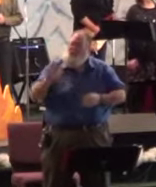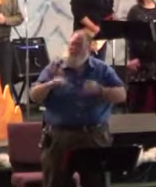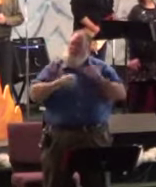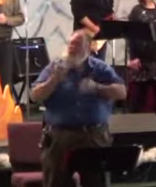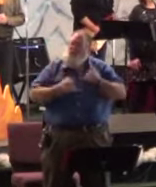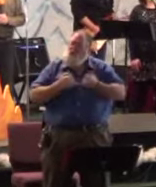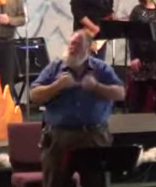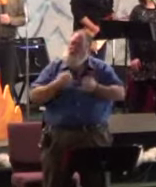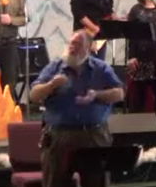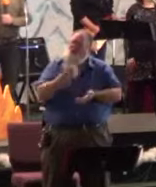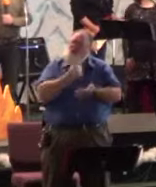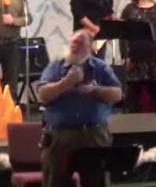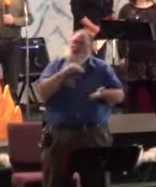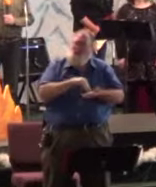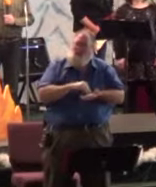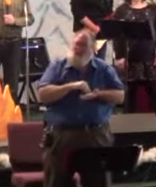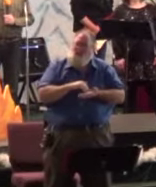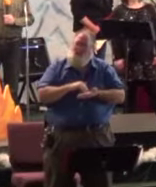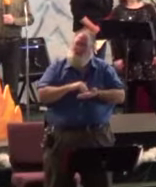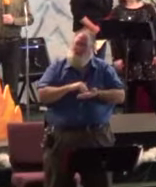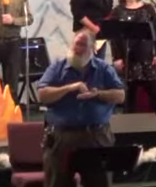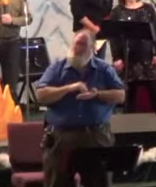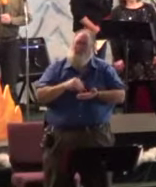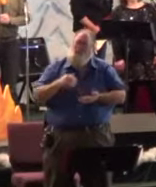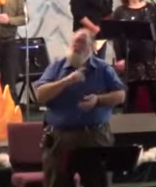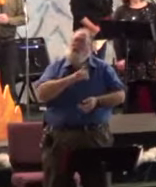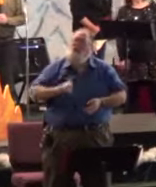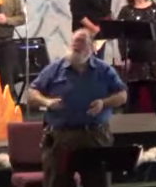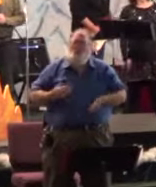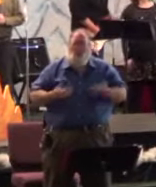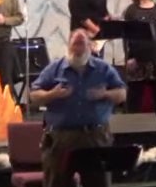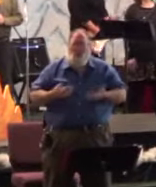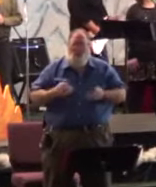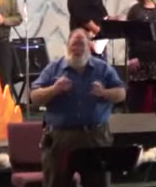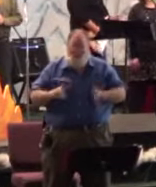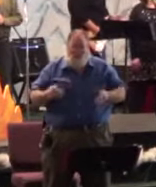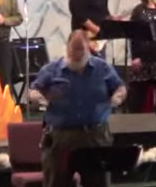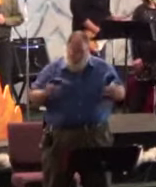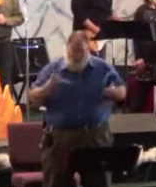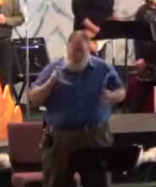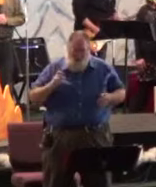place. And Lord, there may be somebody here that's at the bottom of their hope.